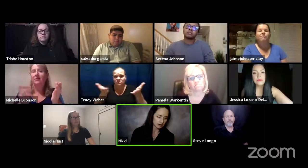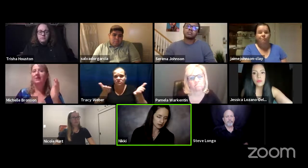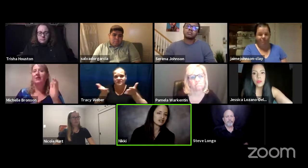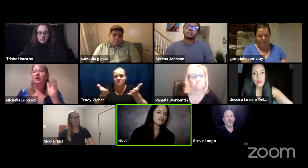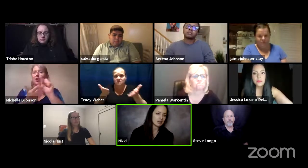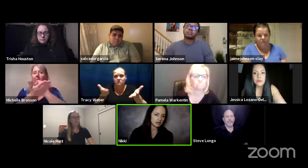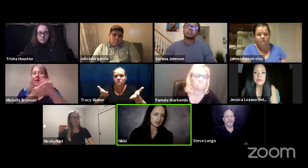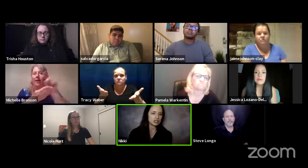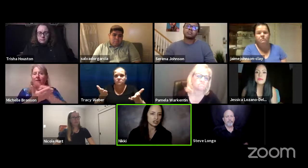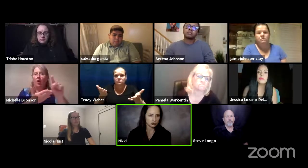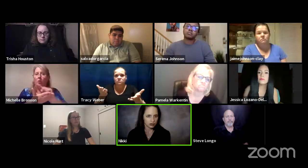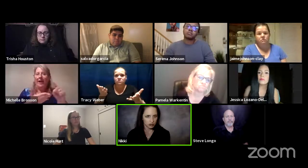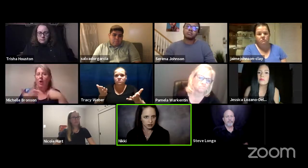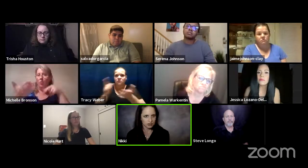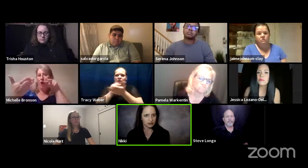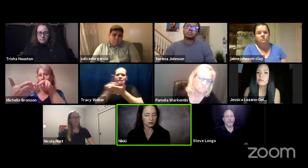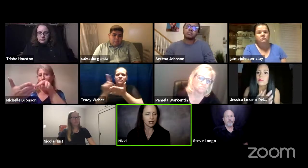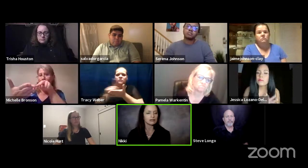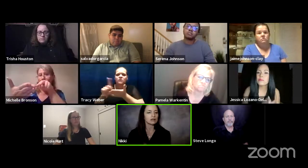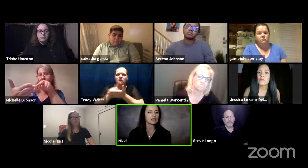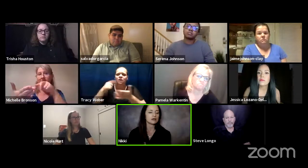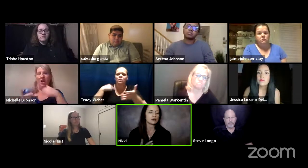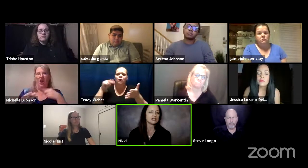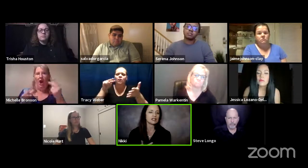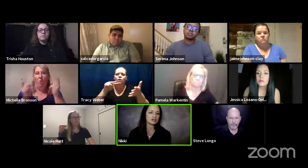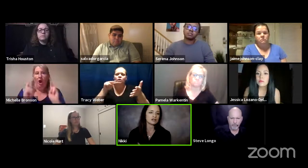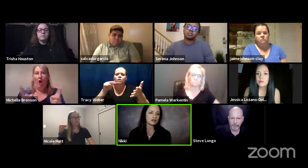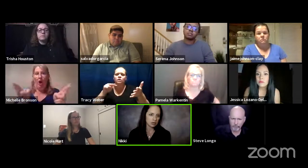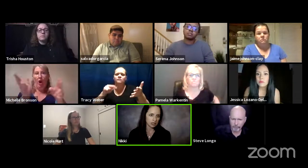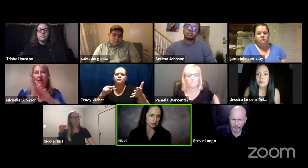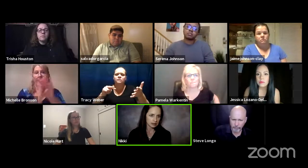would be family and children's services. So every week there will be a different focus.